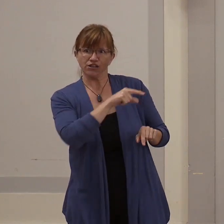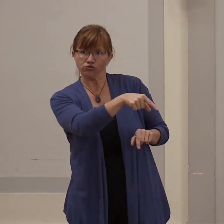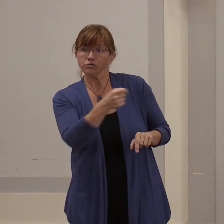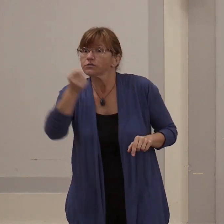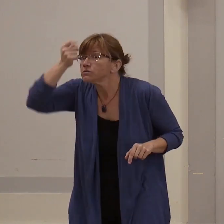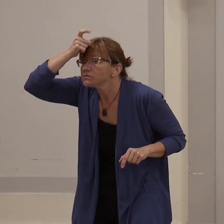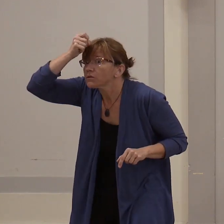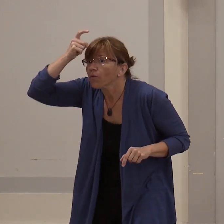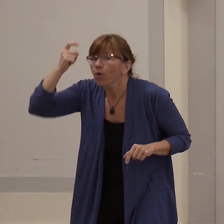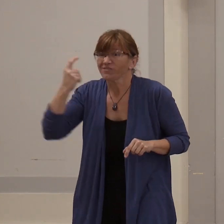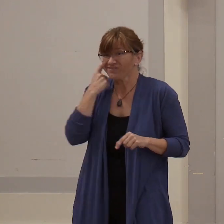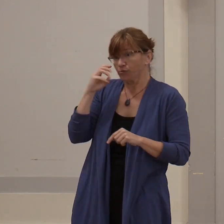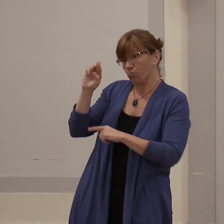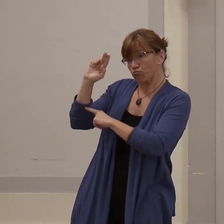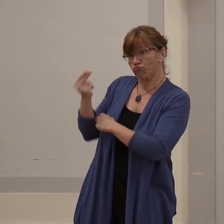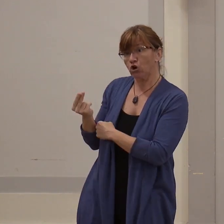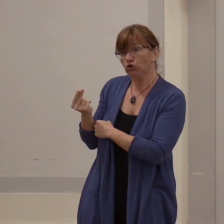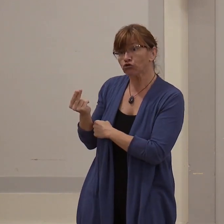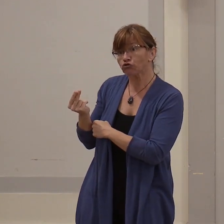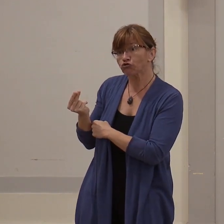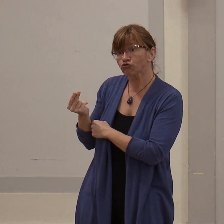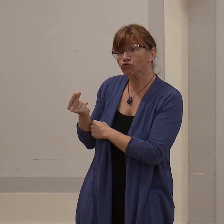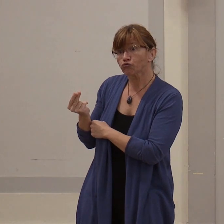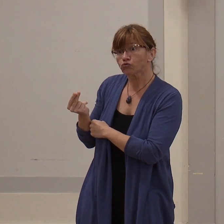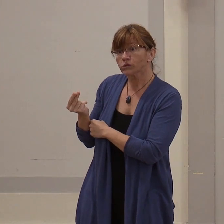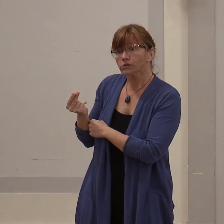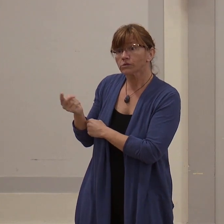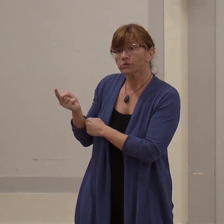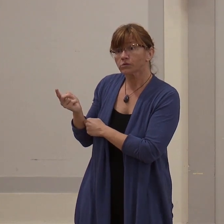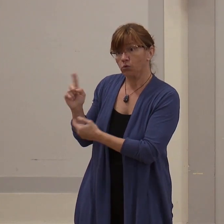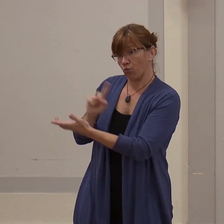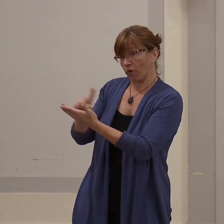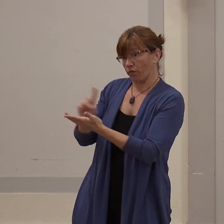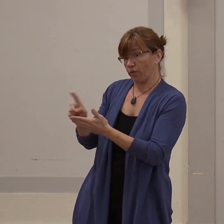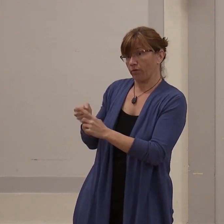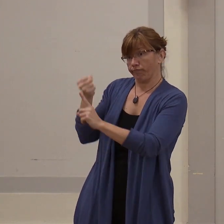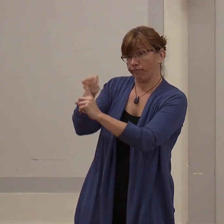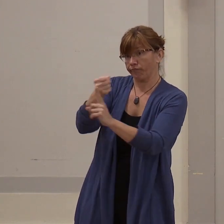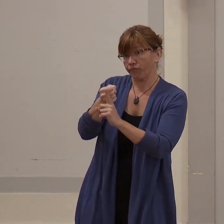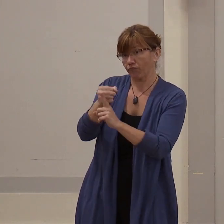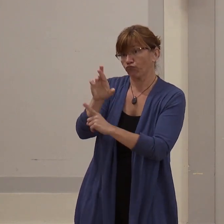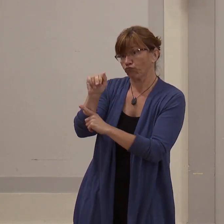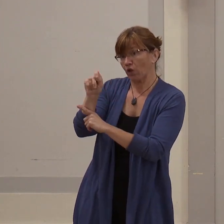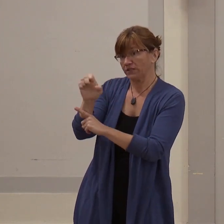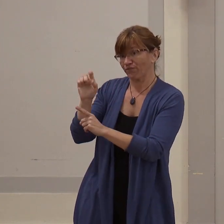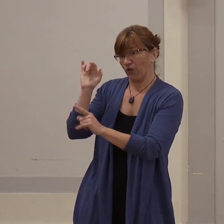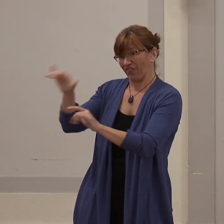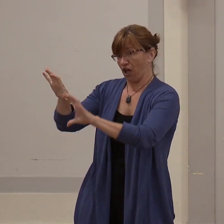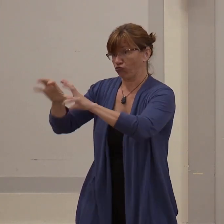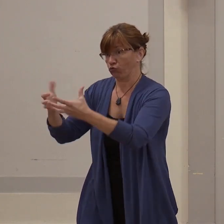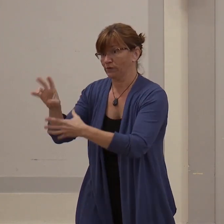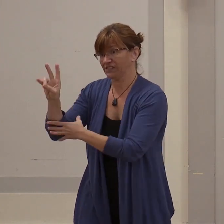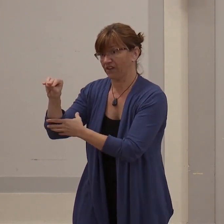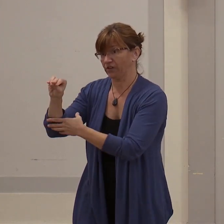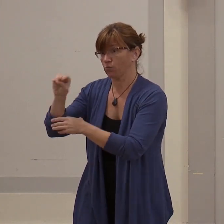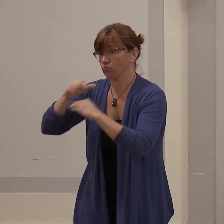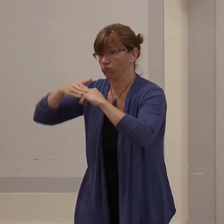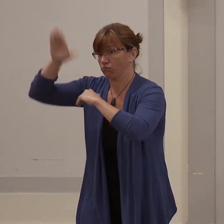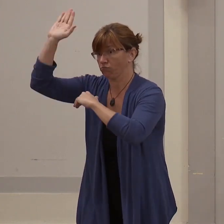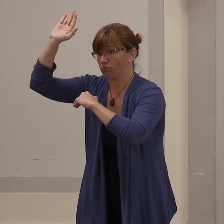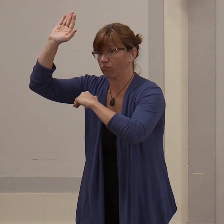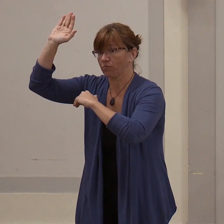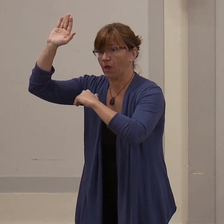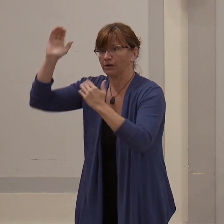the pandemic in the city, the weekly COVID incidence rate for ages 70 plus years are the lowest among all age